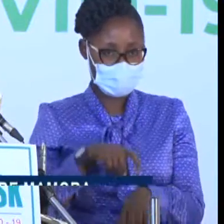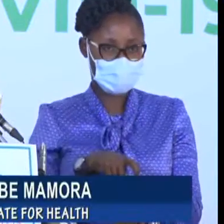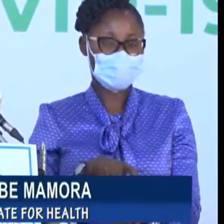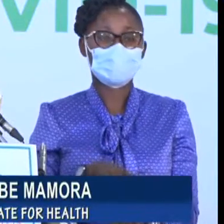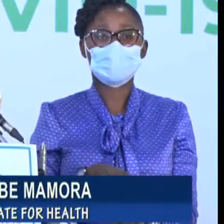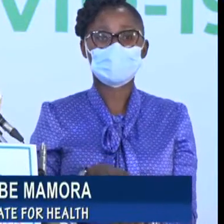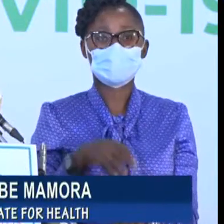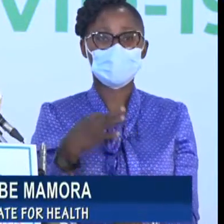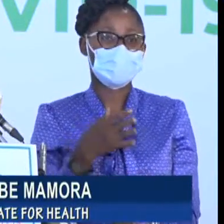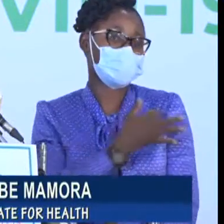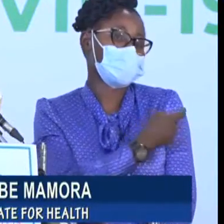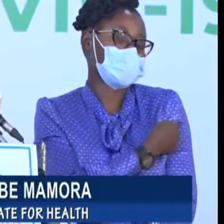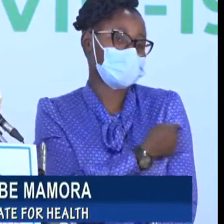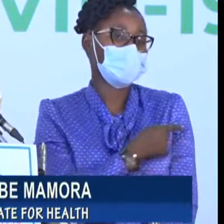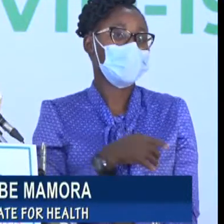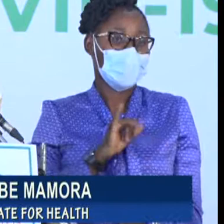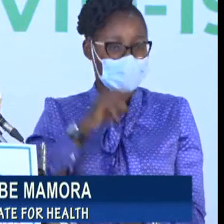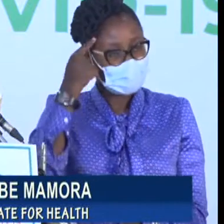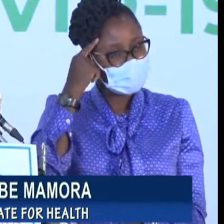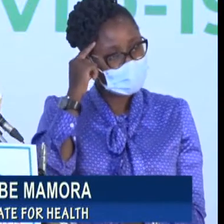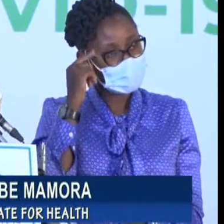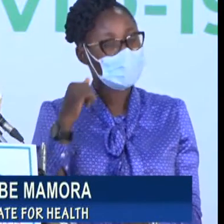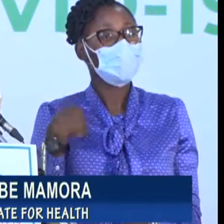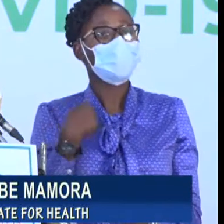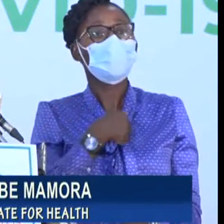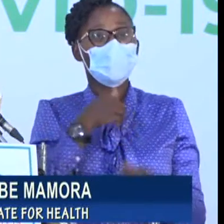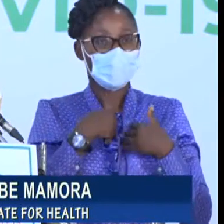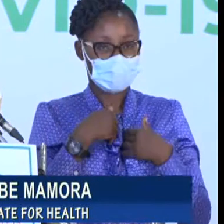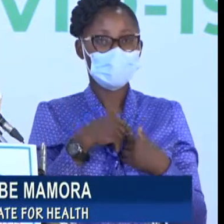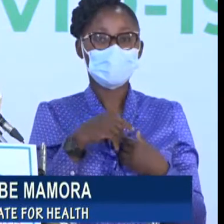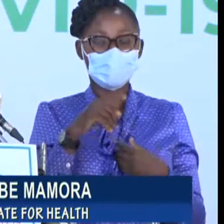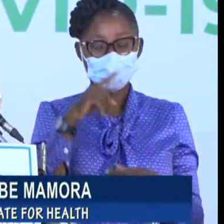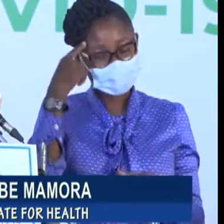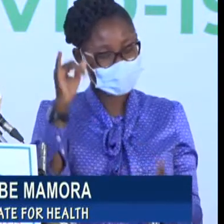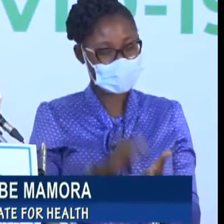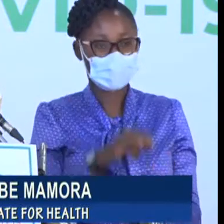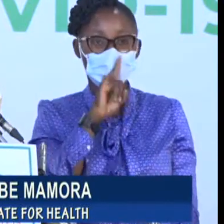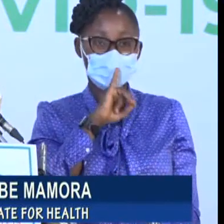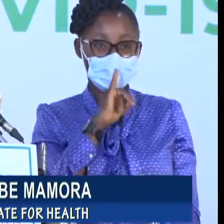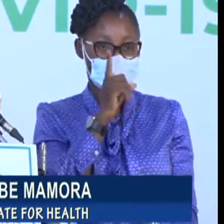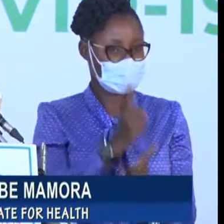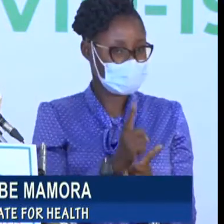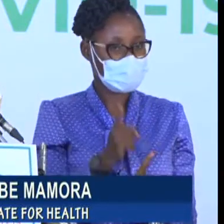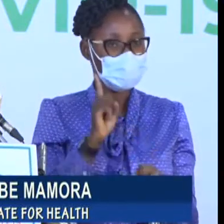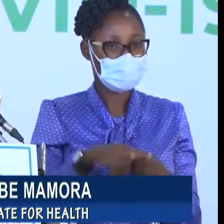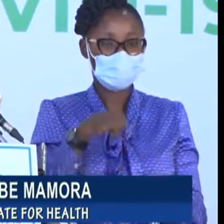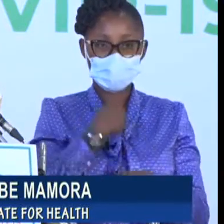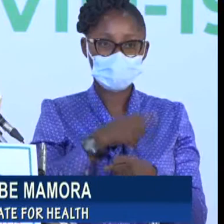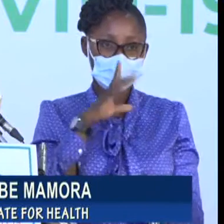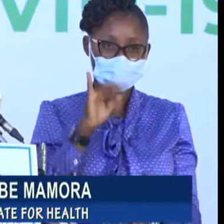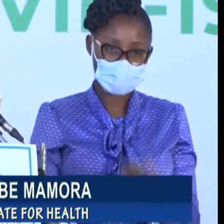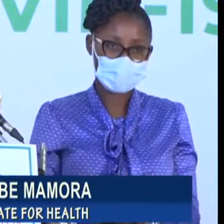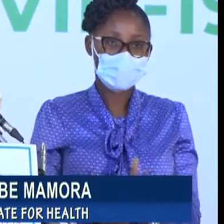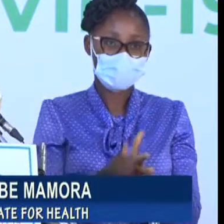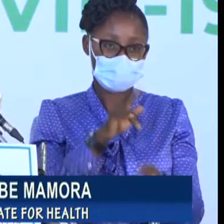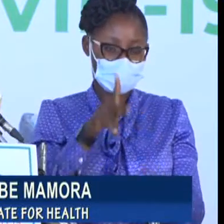the vaccine. So I think we felt that it was proper for us in the circumstance to ensure that those who have